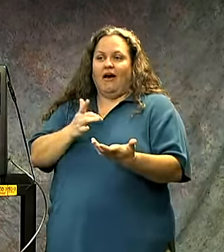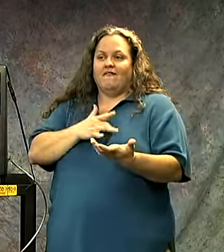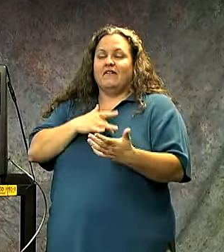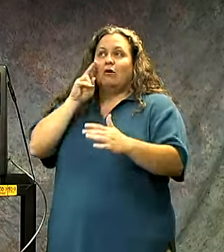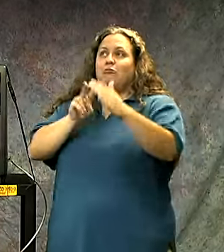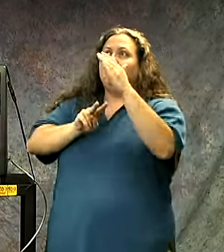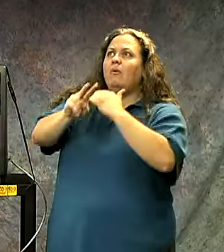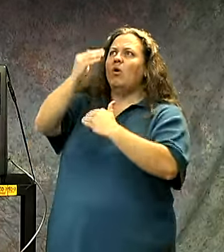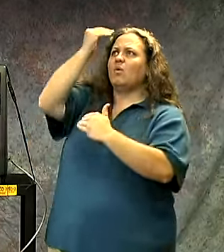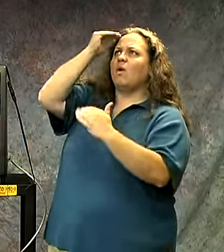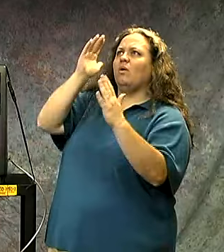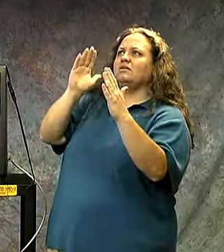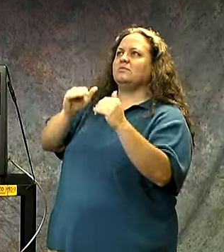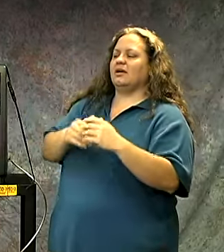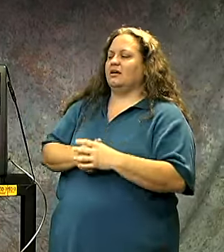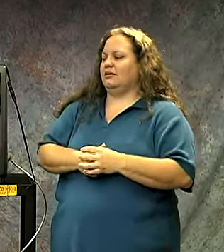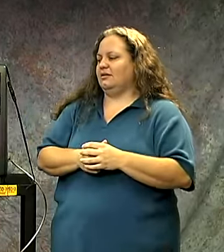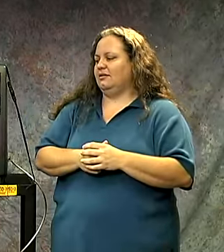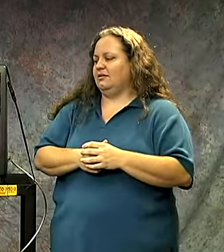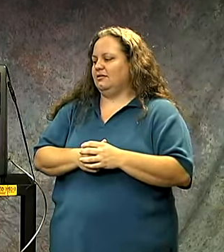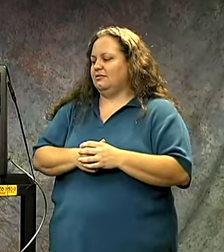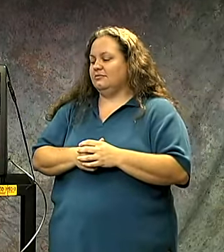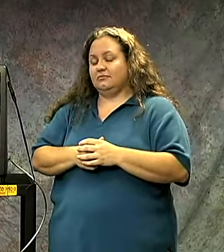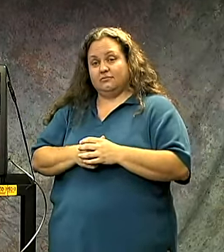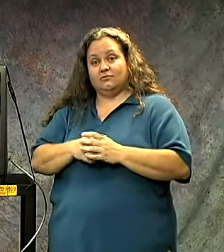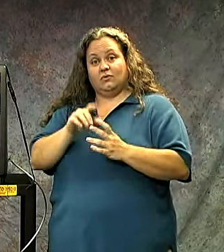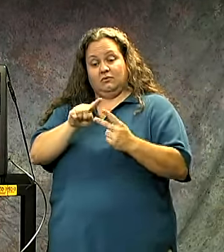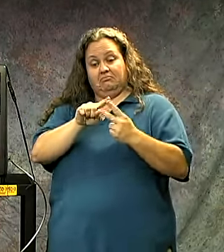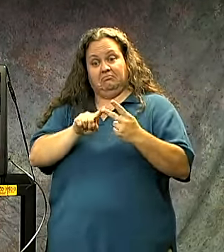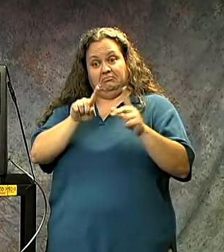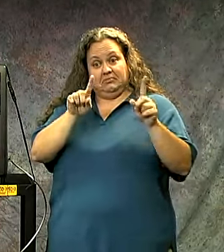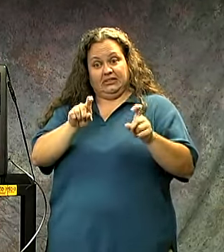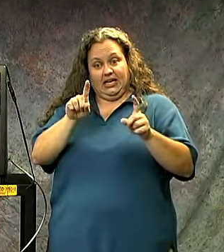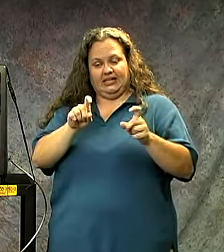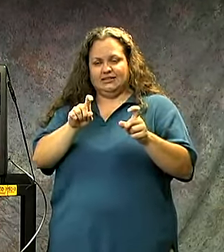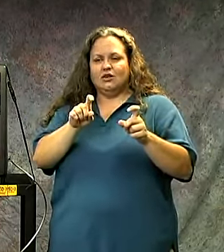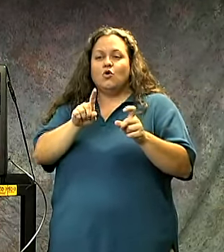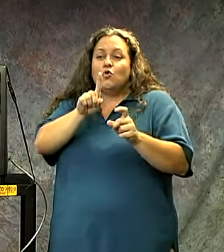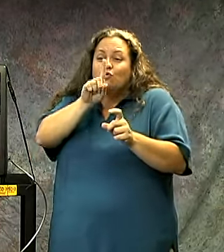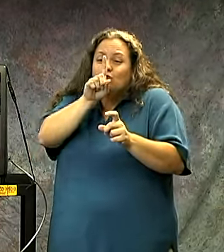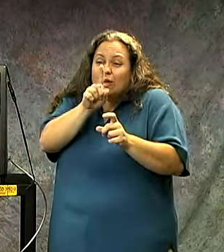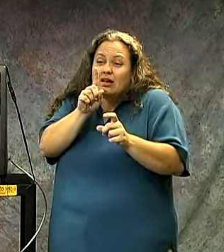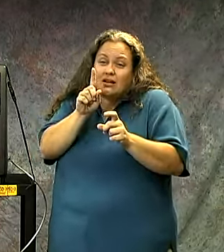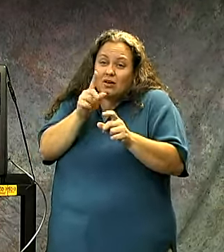to expect with these exams. With these tests that we do, the